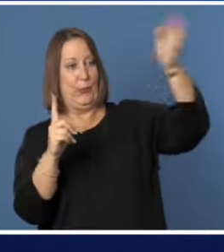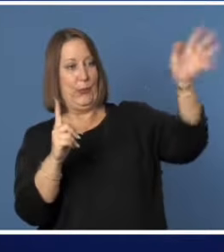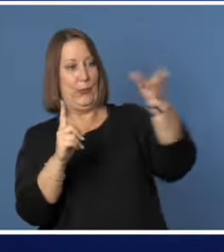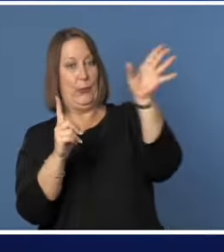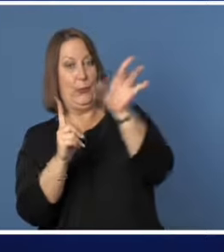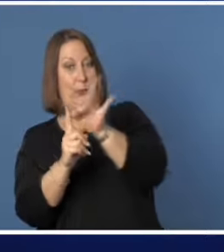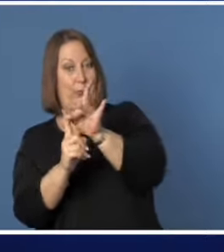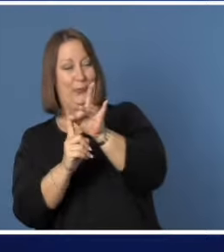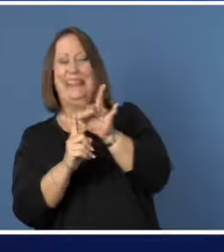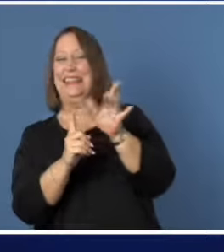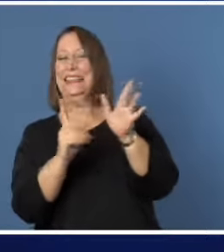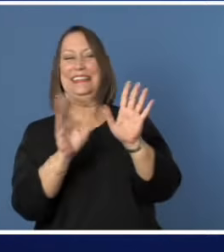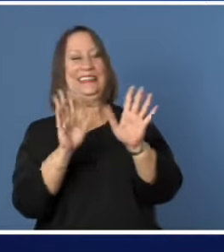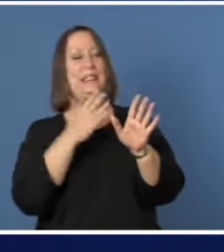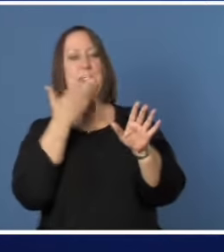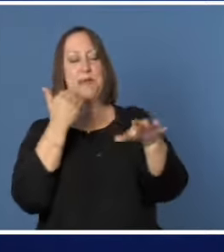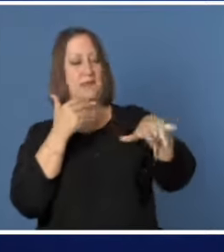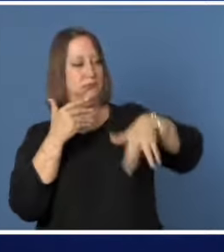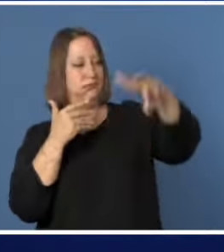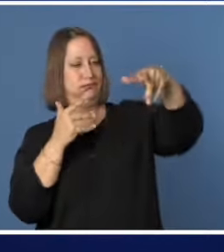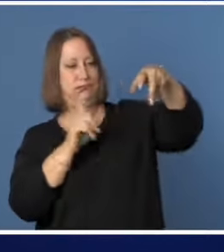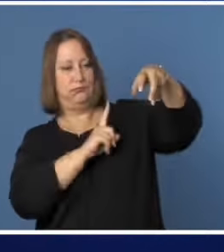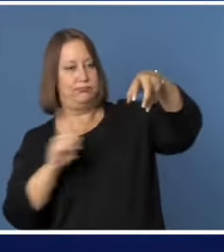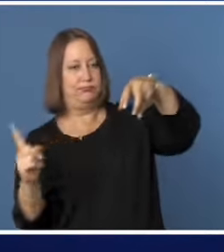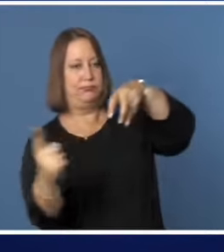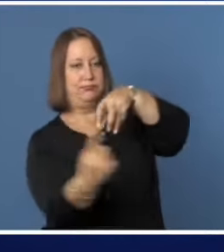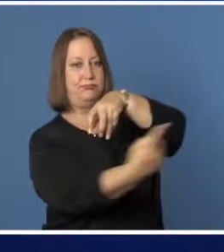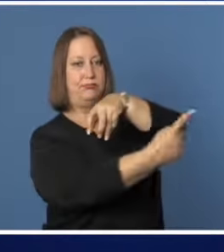in a direction upwind of the source.